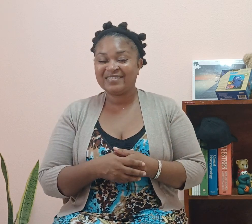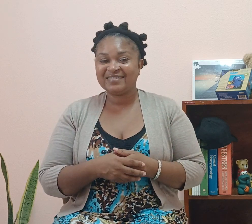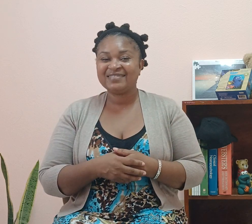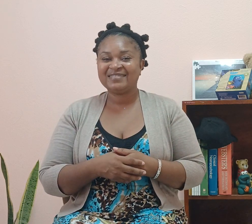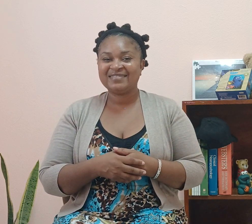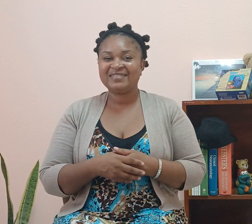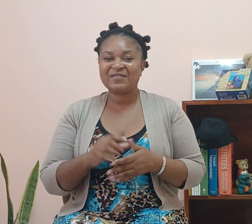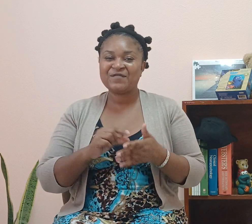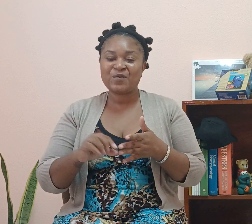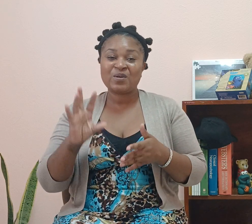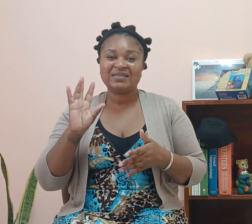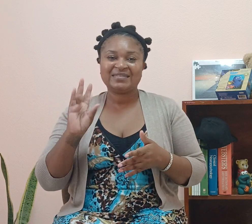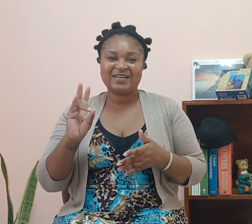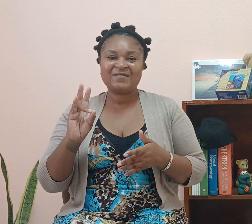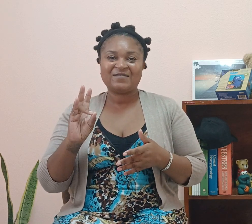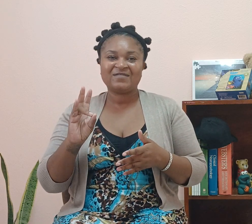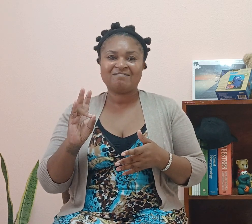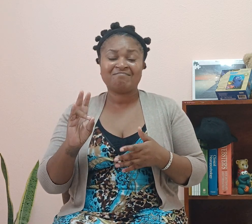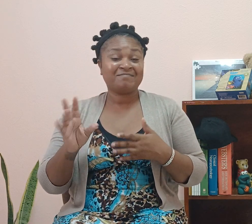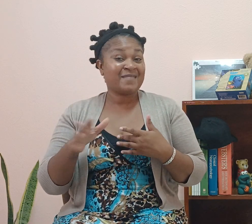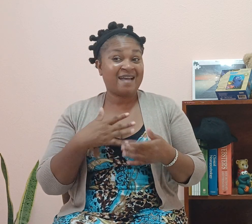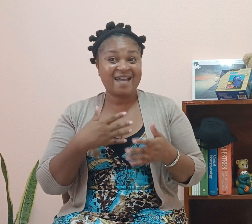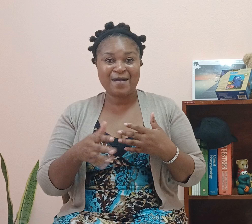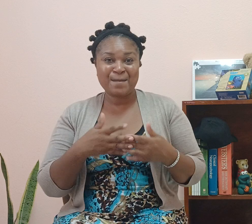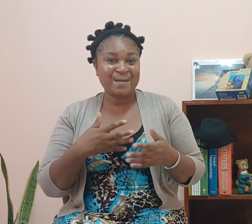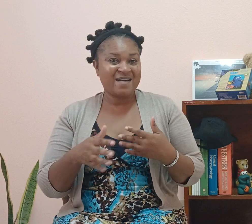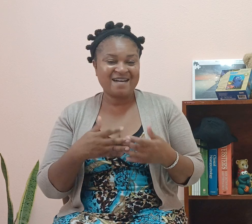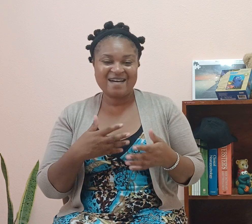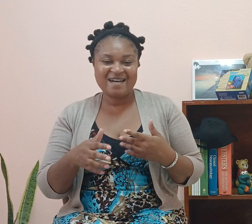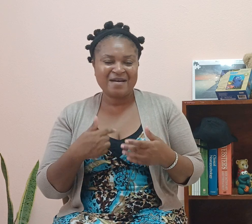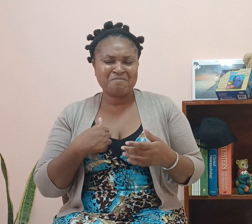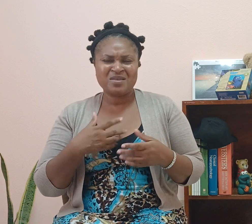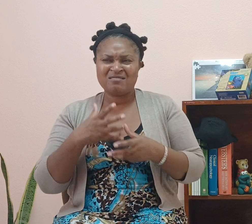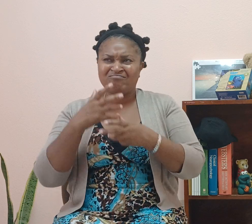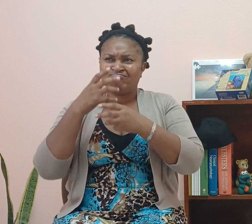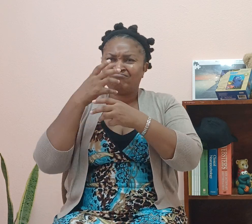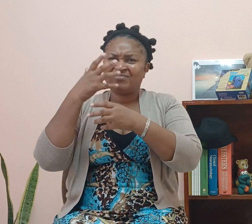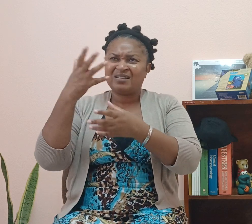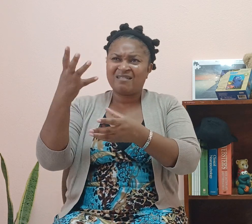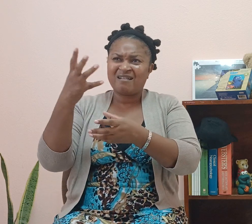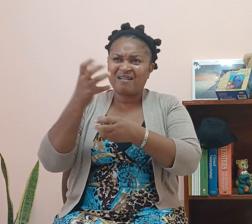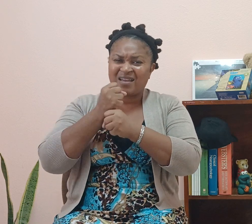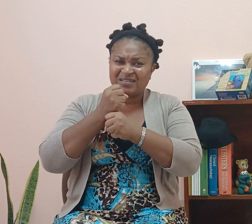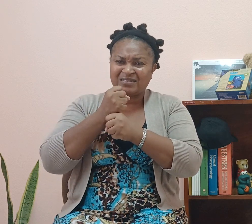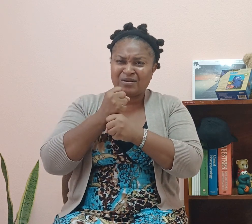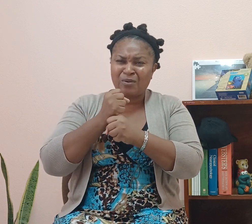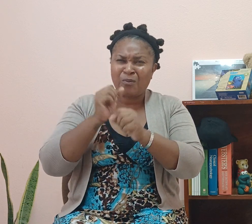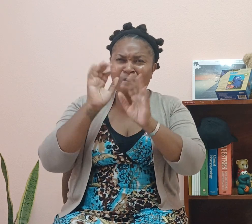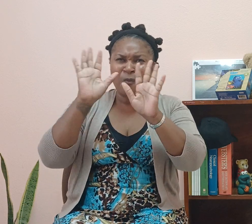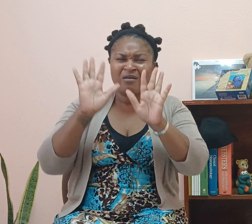7. Even though I've received such wonderful revelations from God,